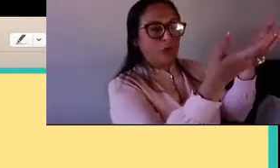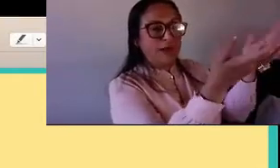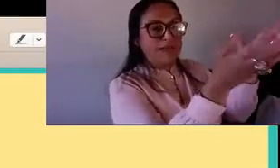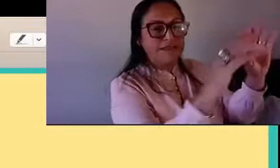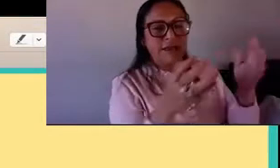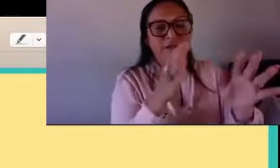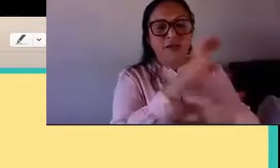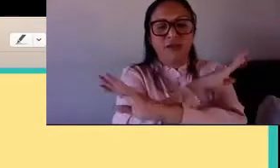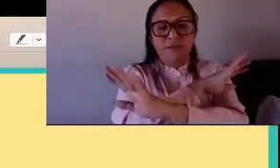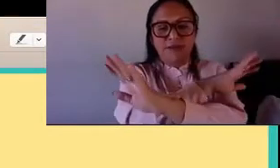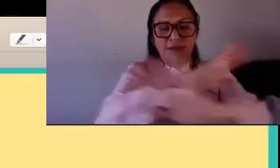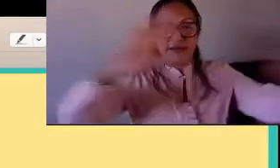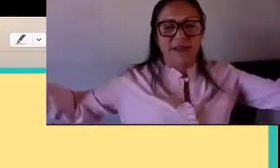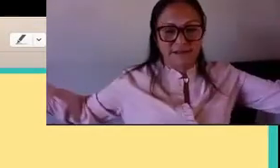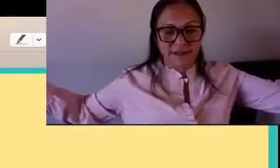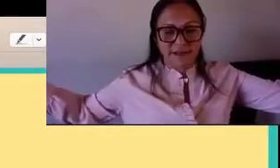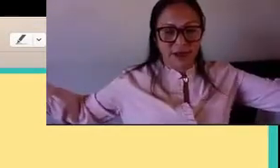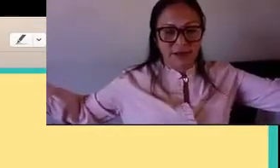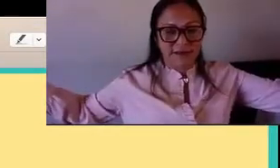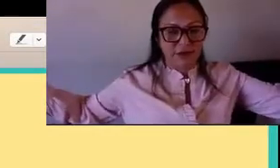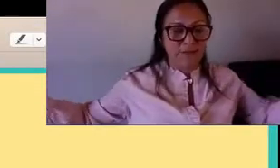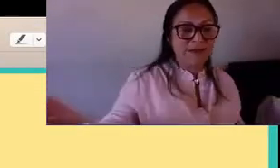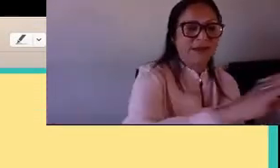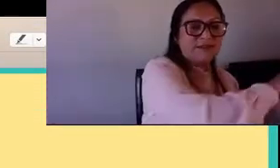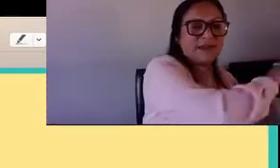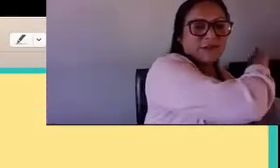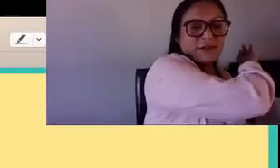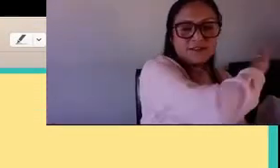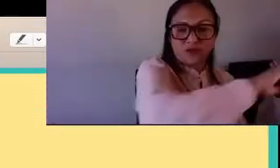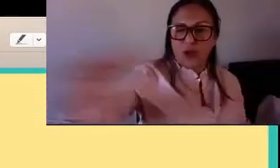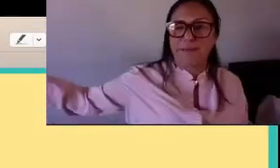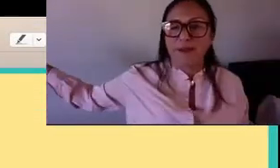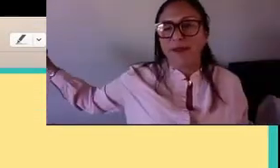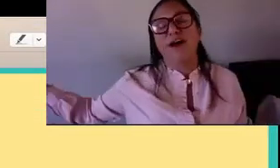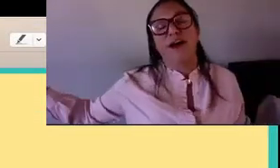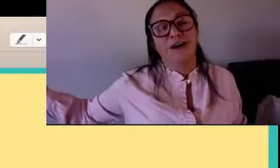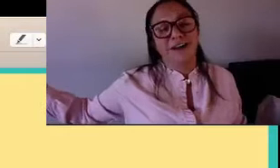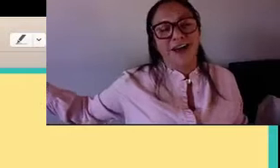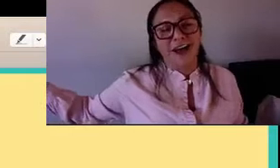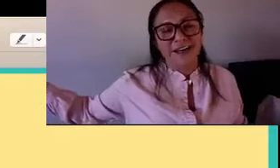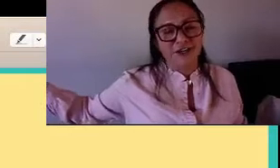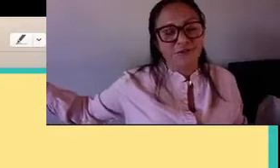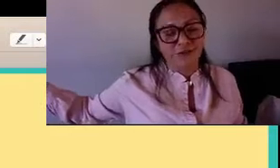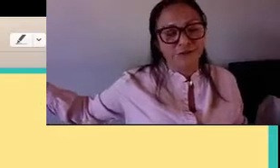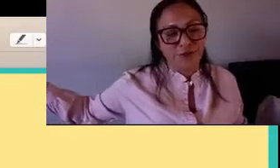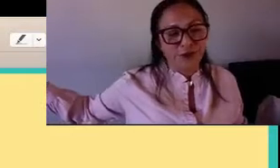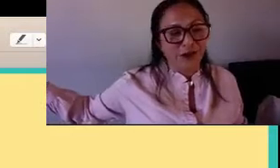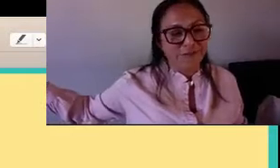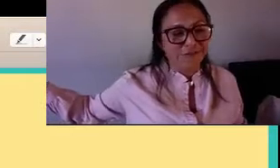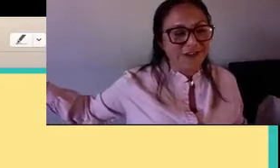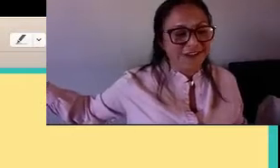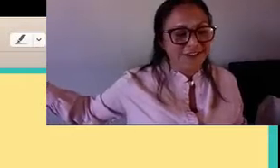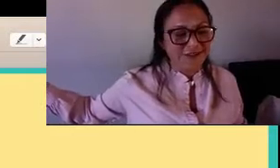of the wrists. So sometimes this is a lot easier. Babies can definitely swipe a high chair full of food